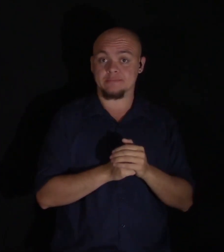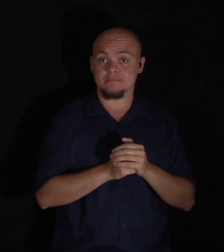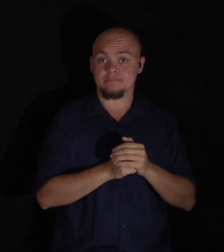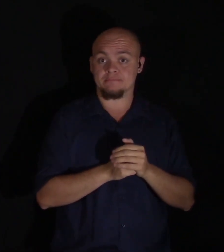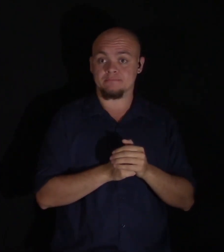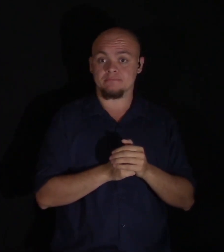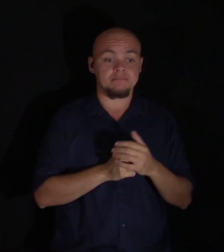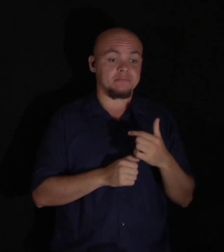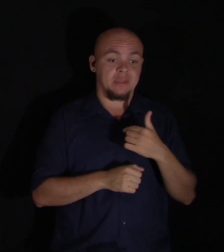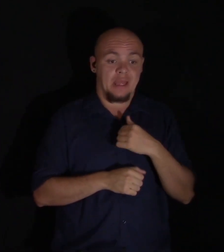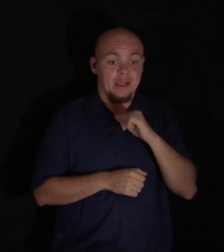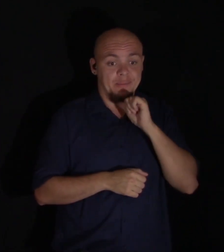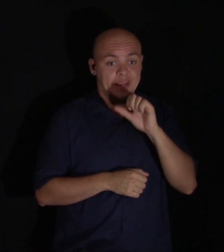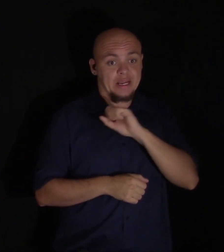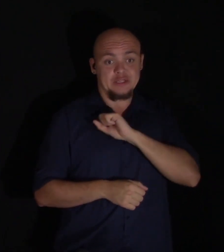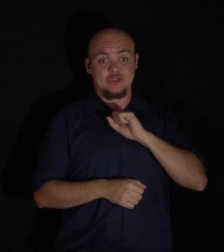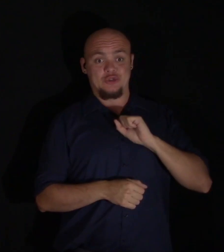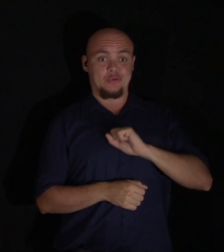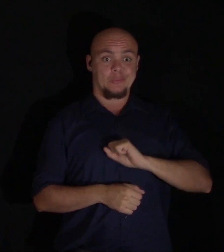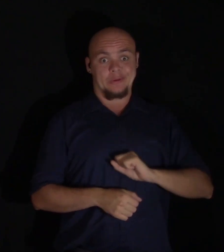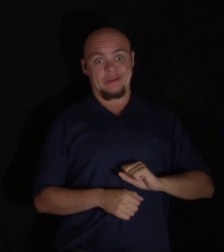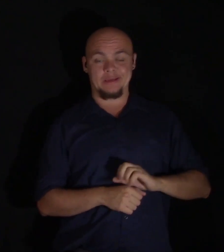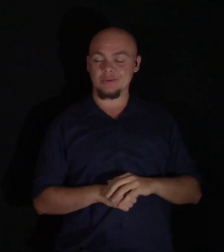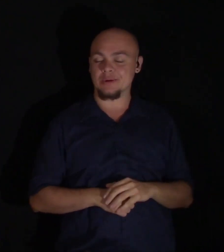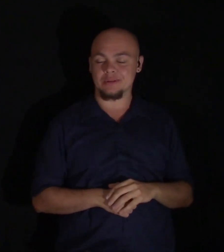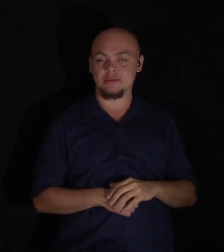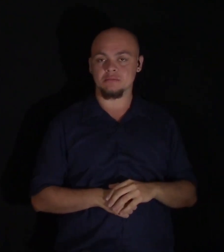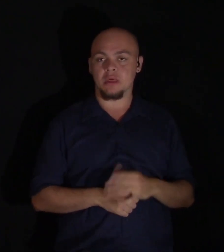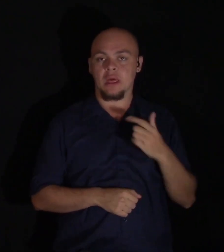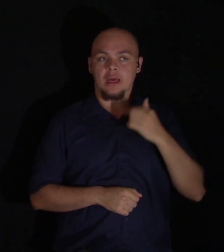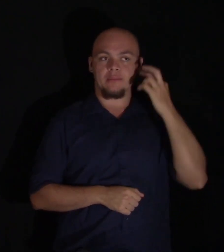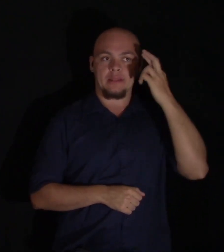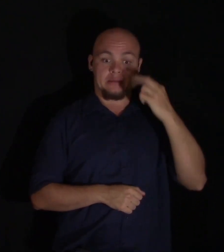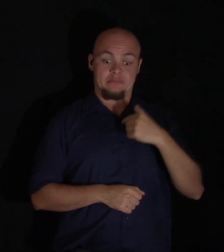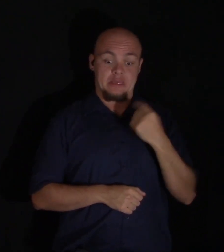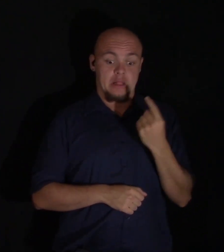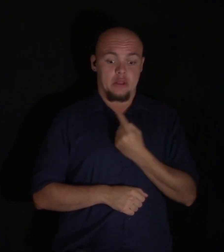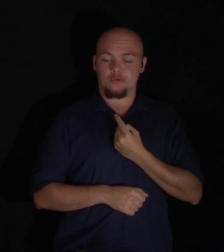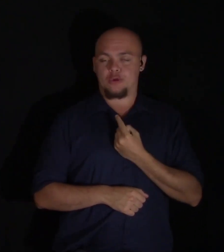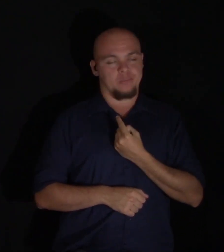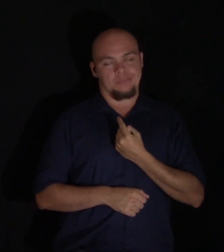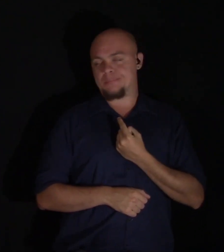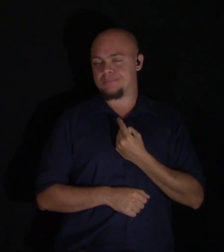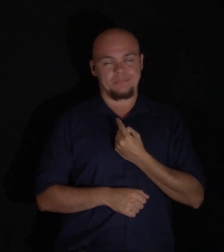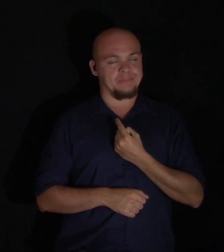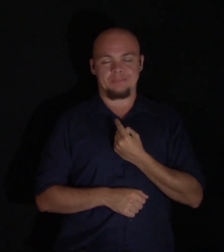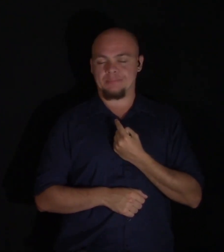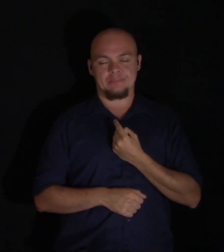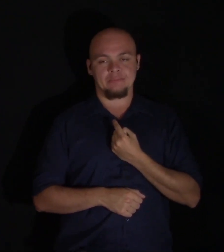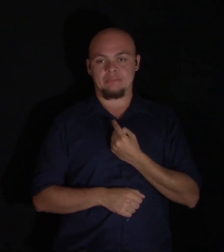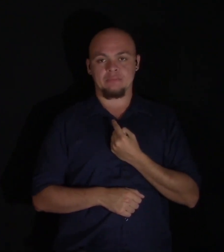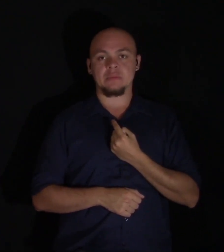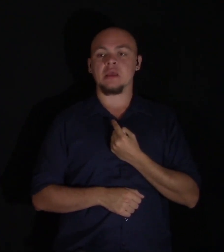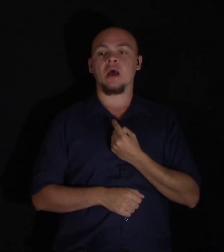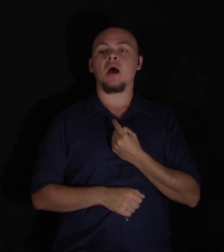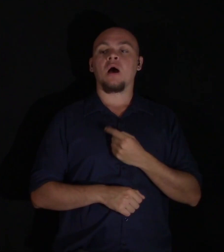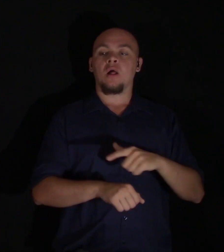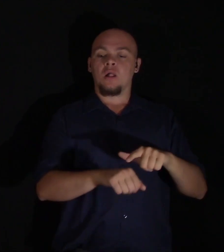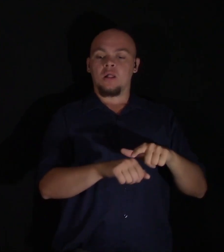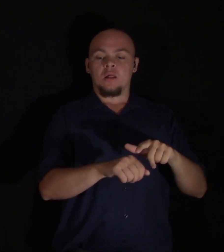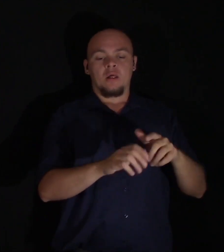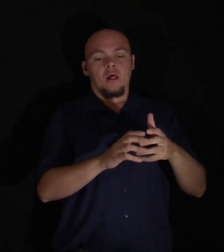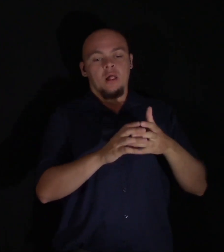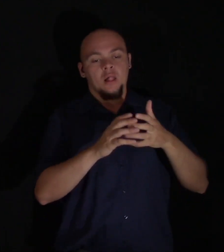not a superhero, and I was smart enough to realize that I couldn't do this alone. And after a lot of hard